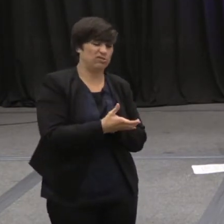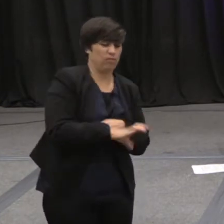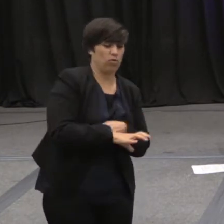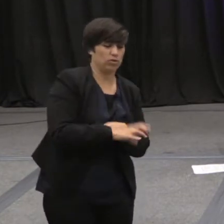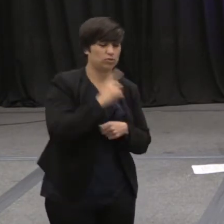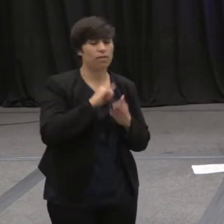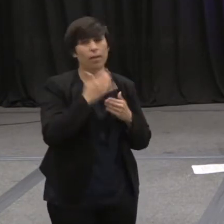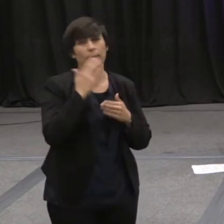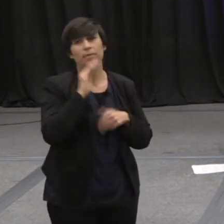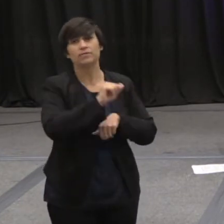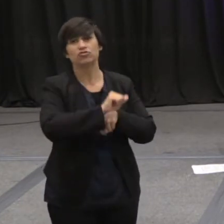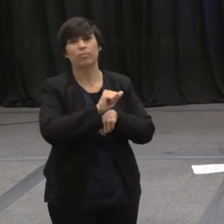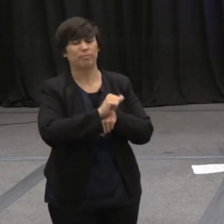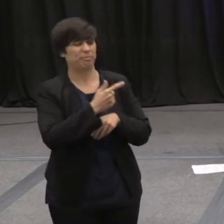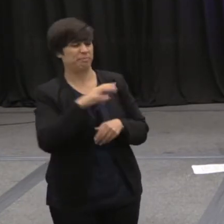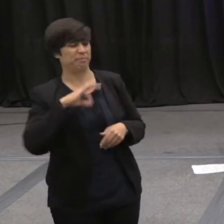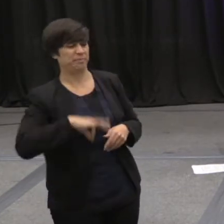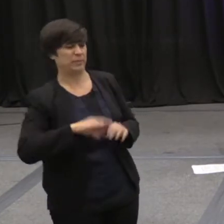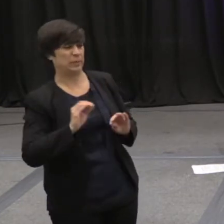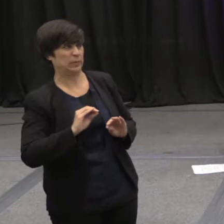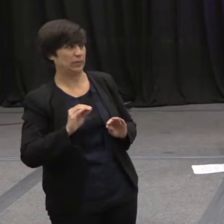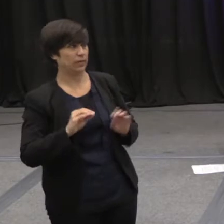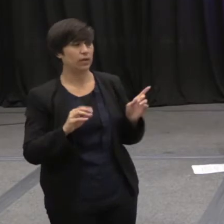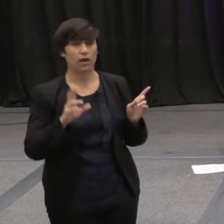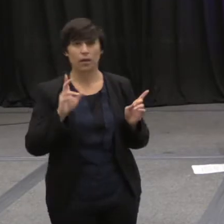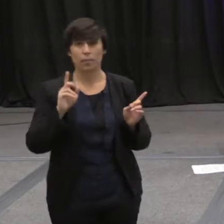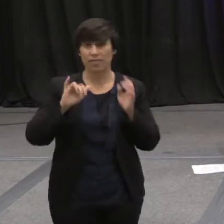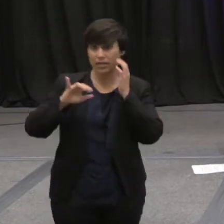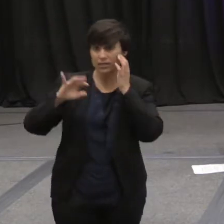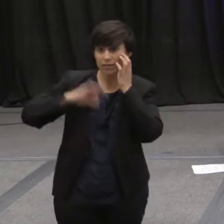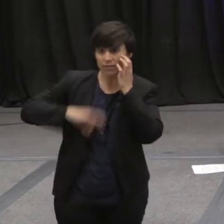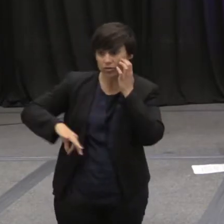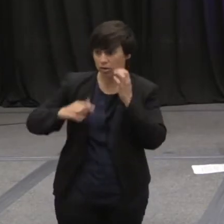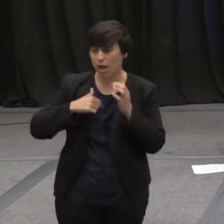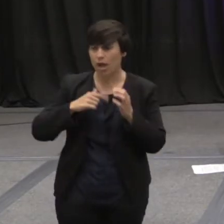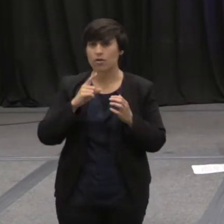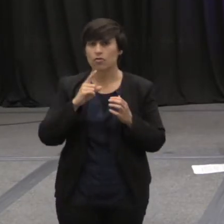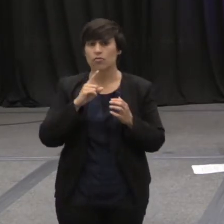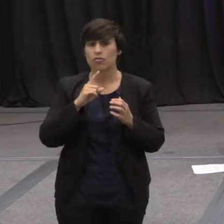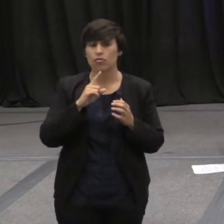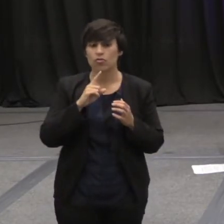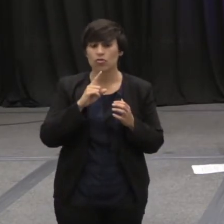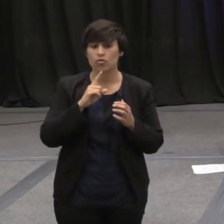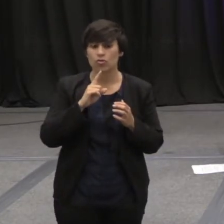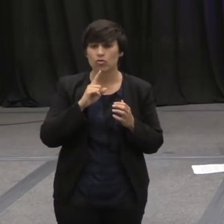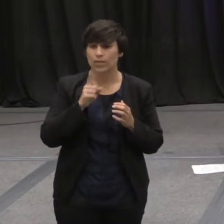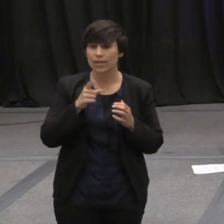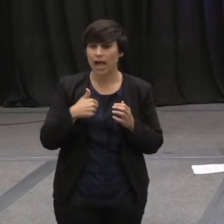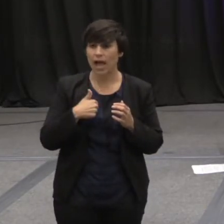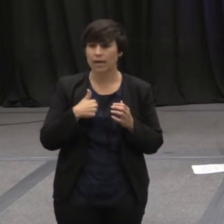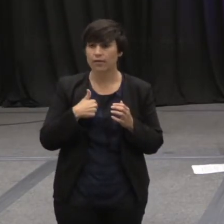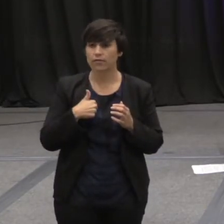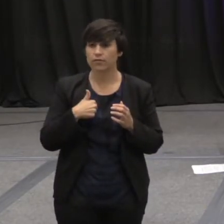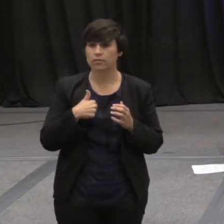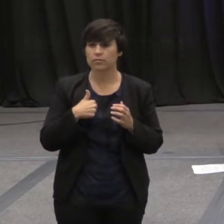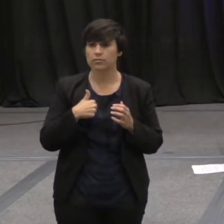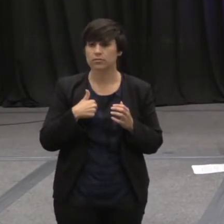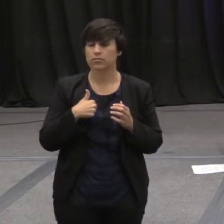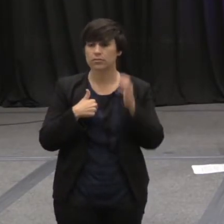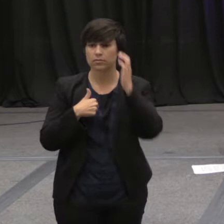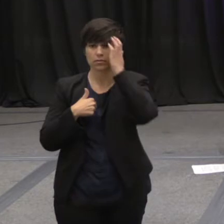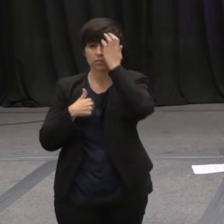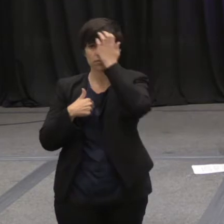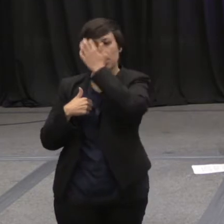Thanks. But it is helpful. You know, I've been directly sexual with tens of thousands of people. From a hug